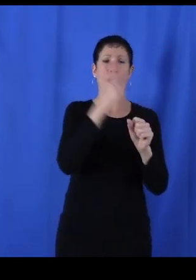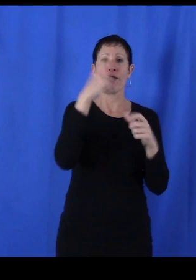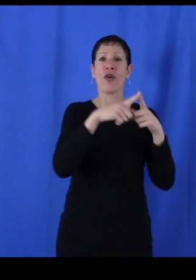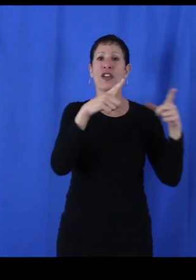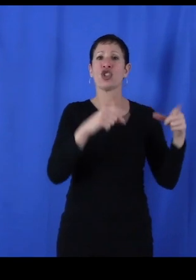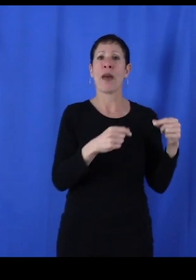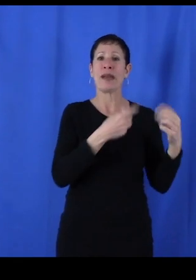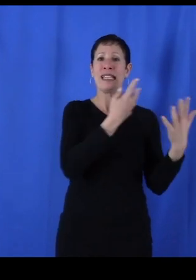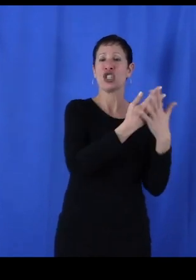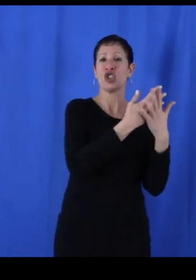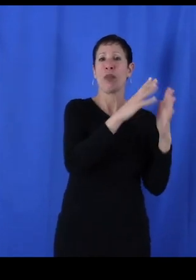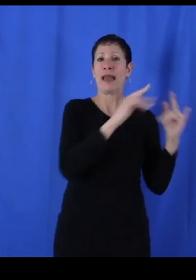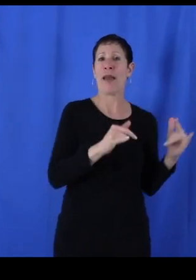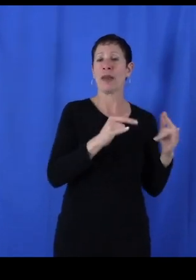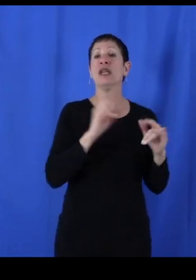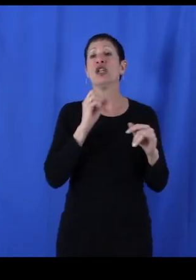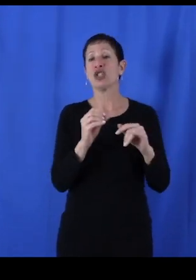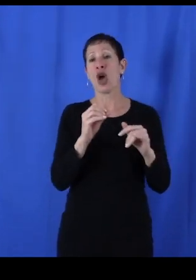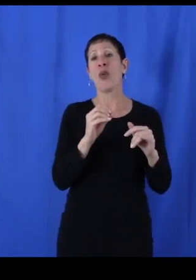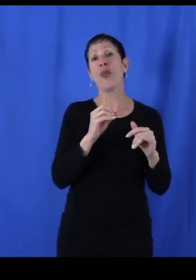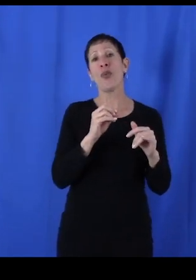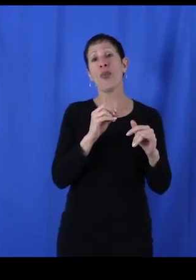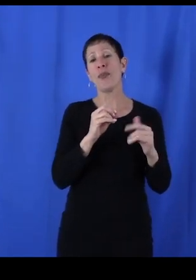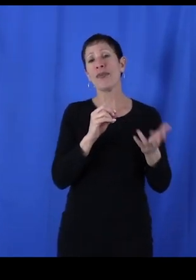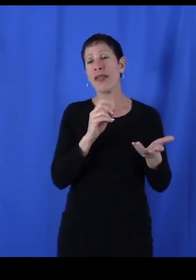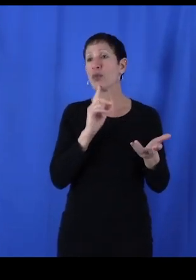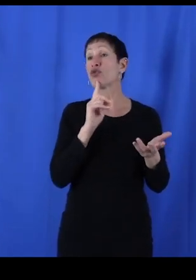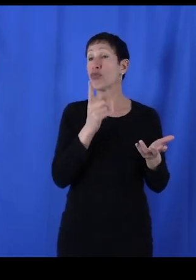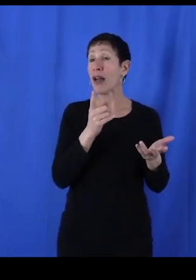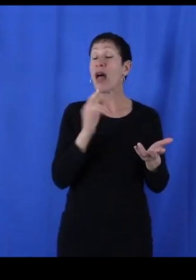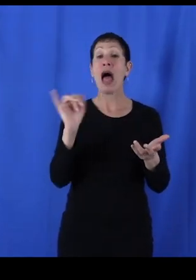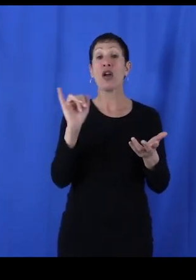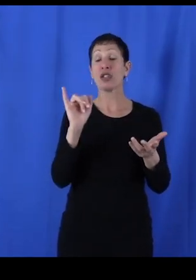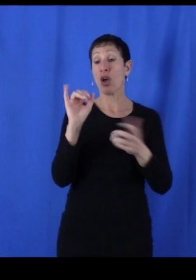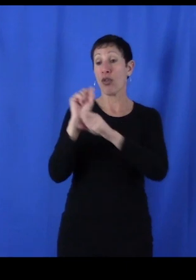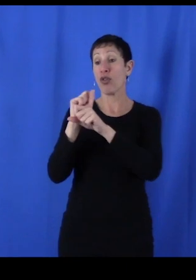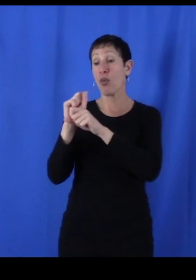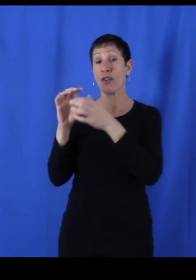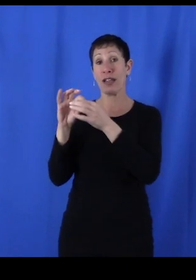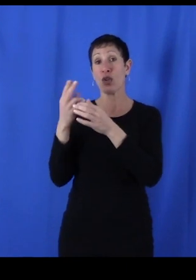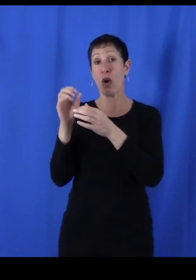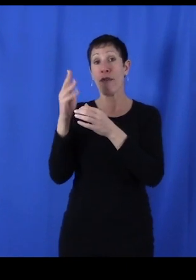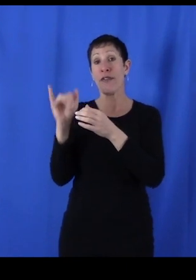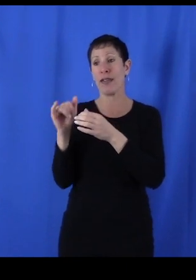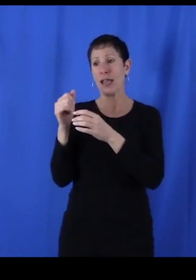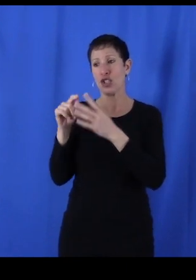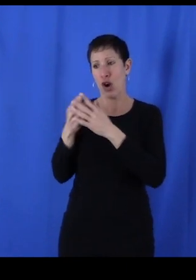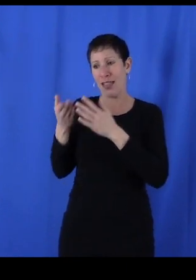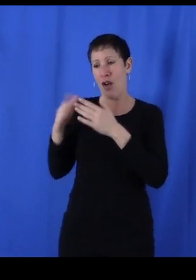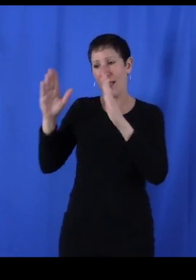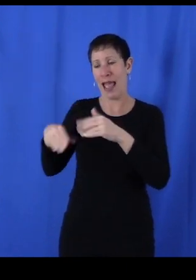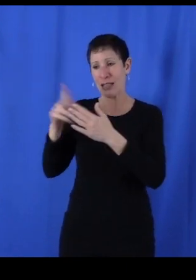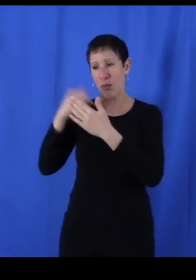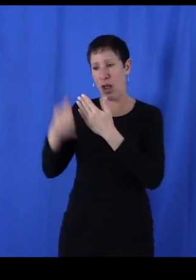camps. And so there was a real, and then from the work on homophily went from these housing projects, and we have to